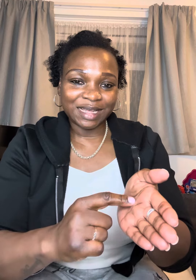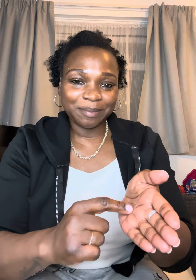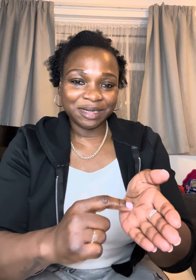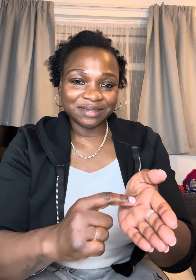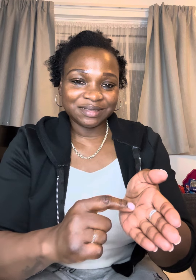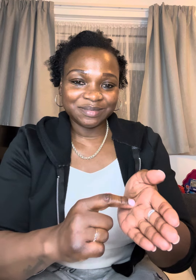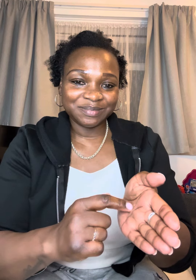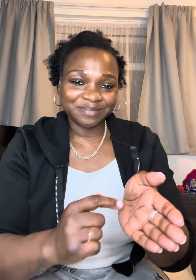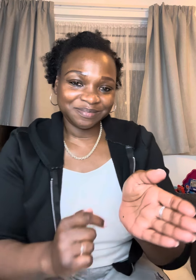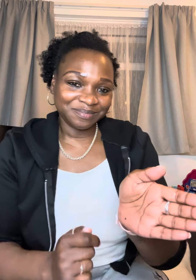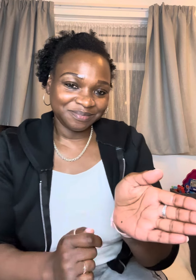tablet,